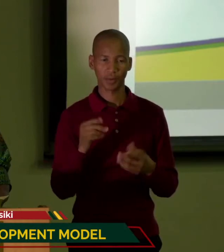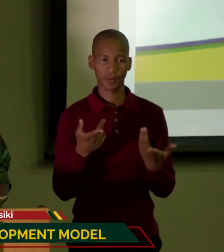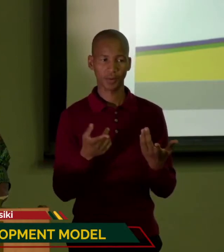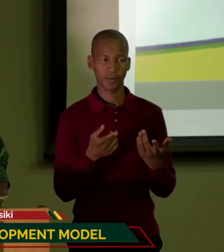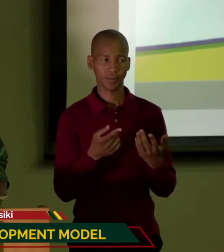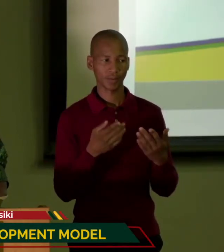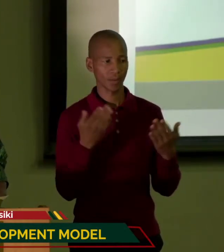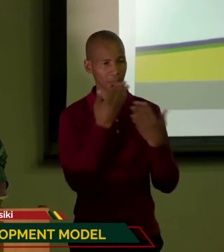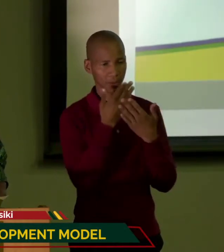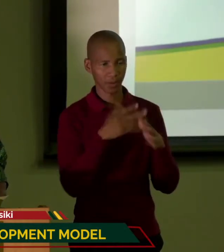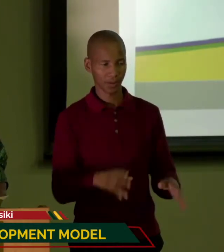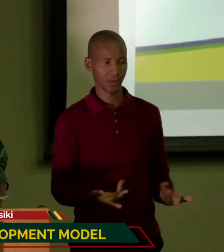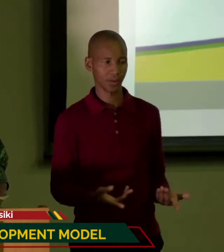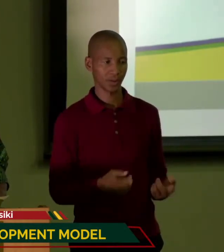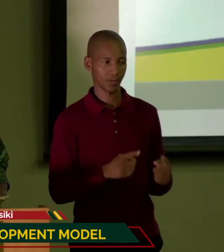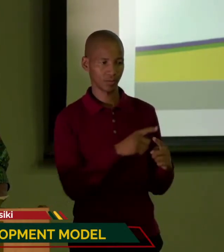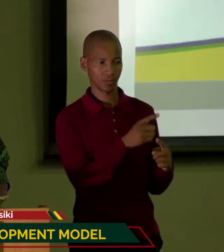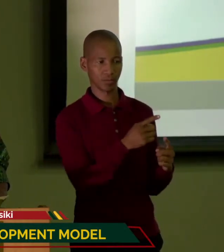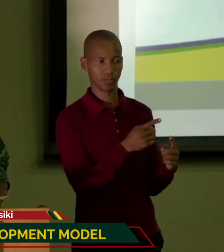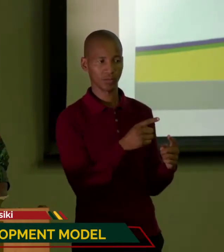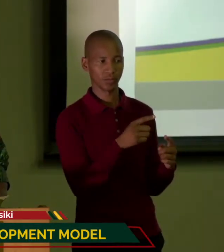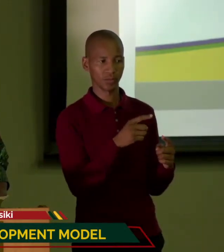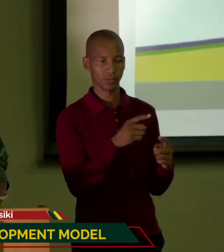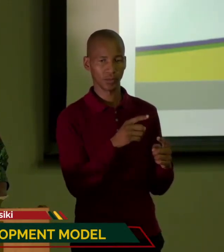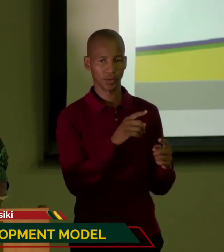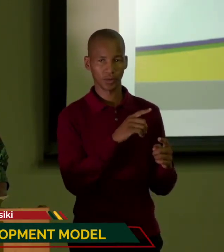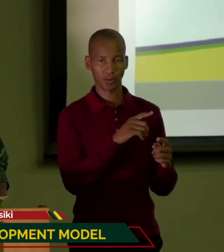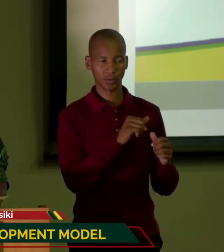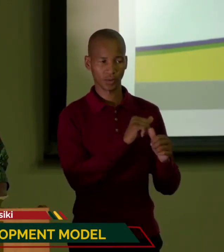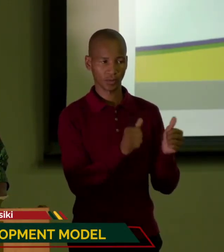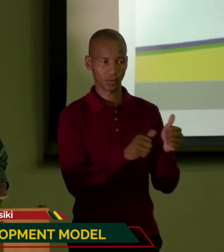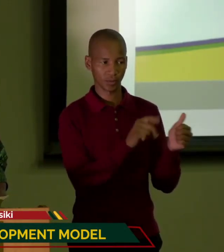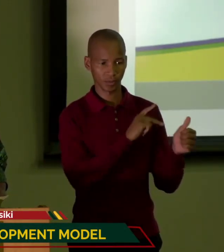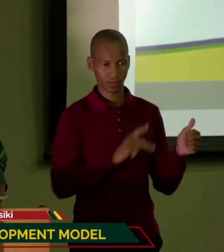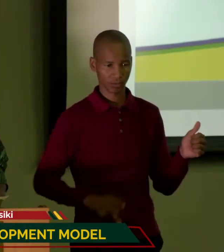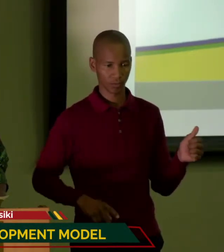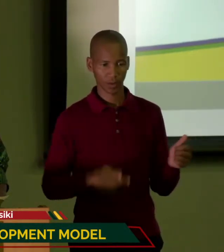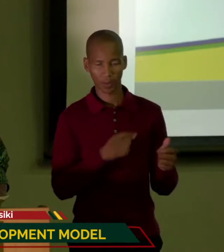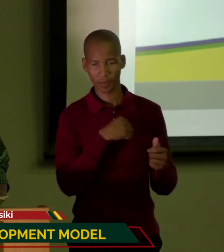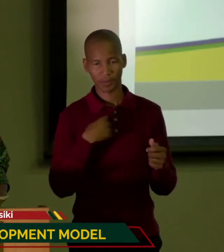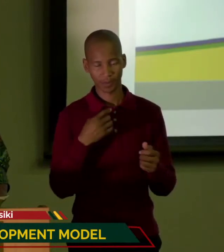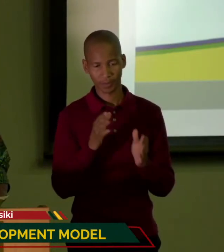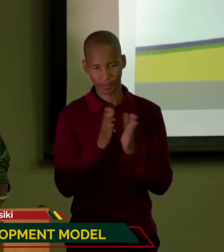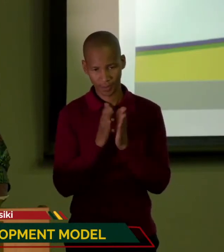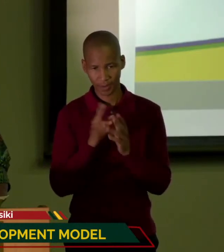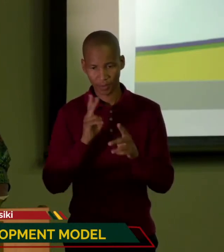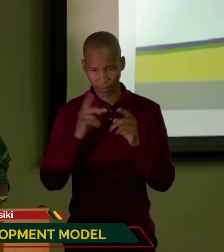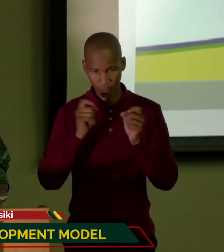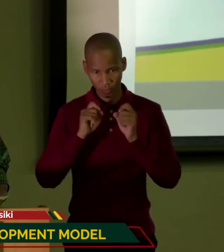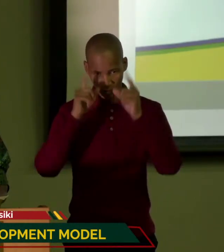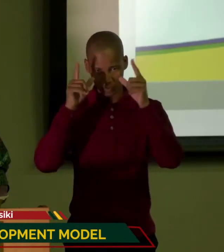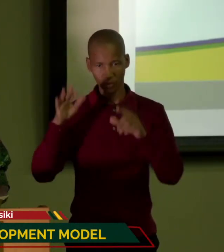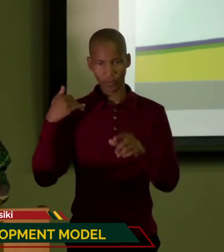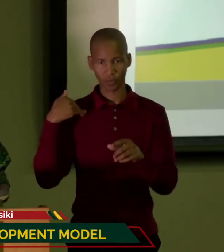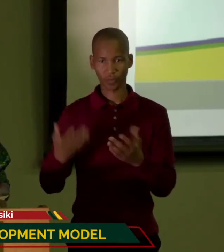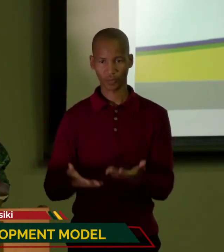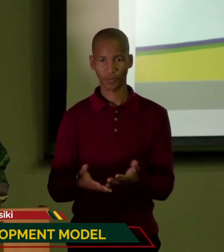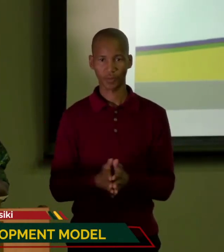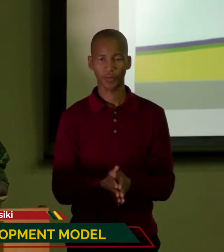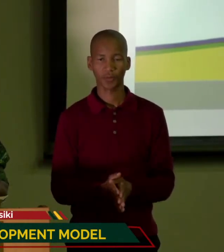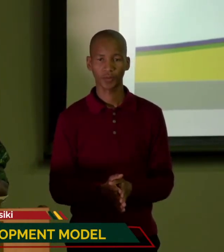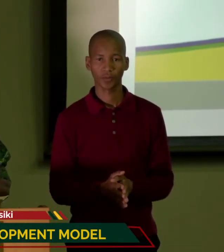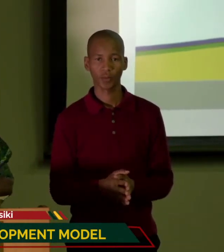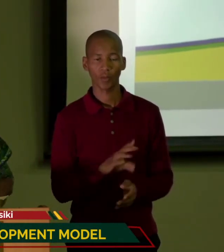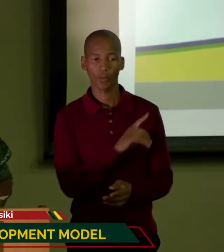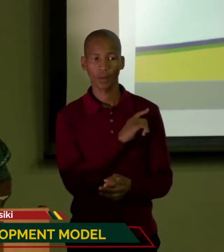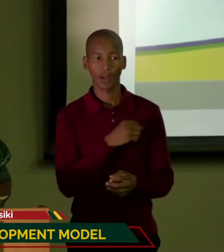president apha e-OR Tambo. I know ke iyawuvuselela kodwa siyayifuna ngoba